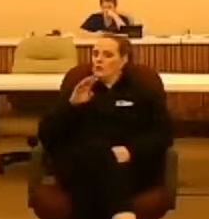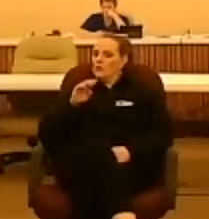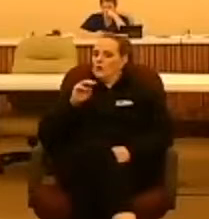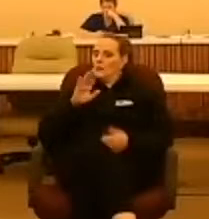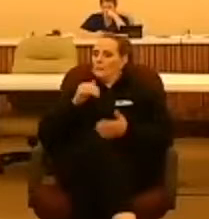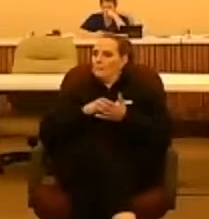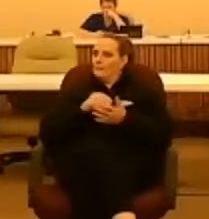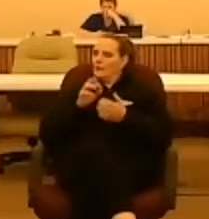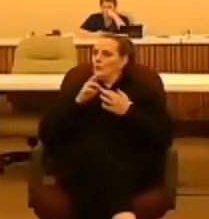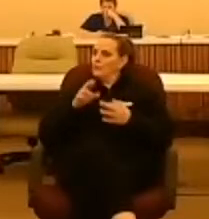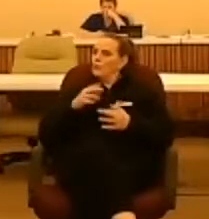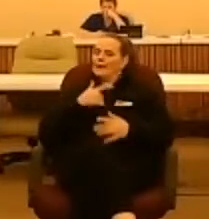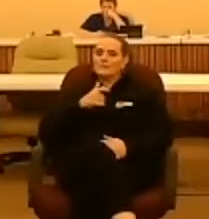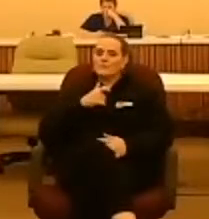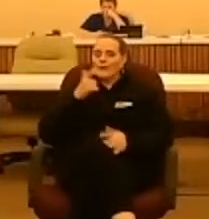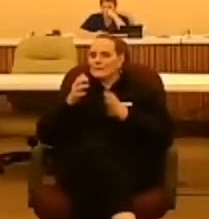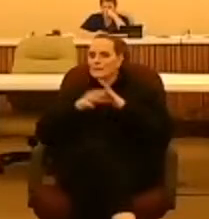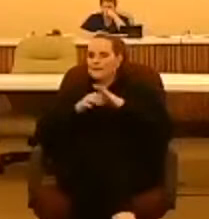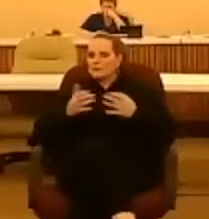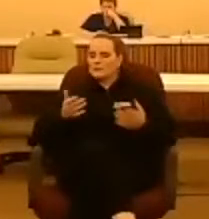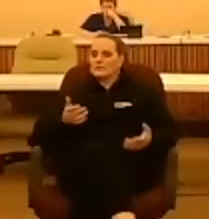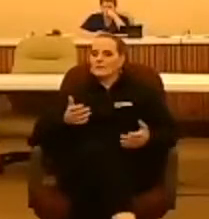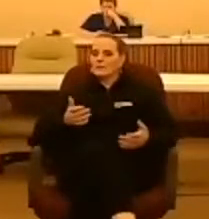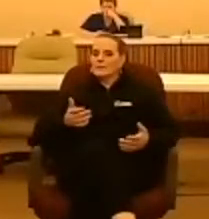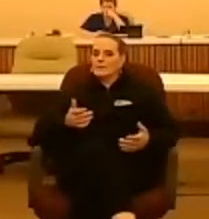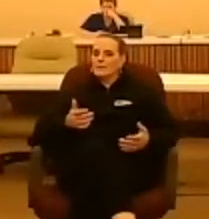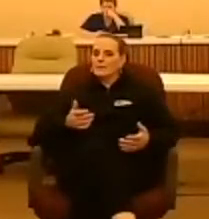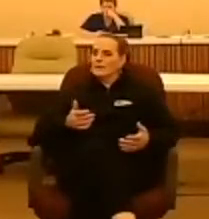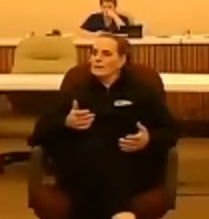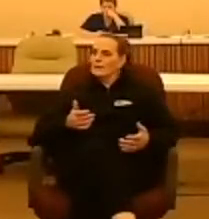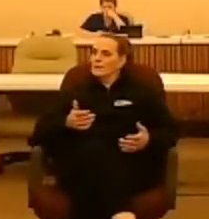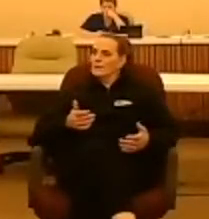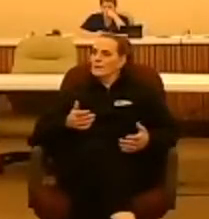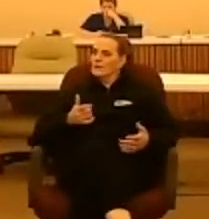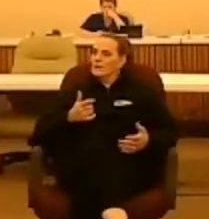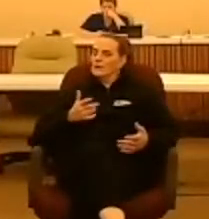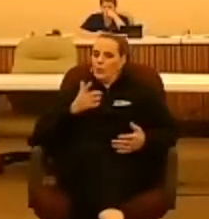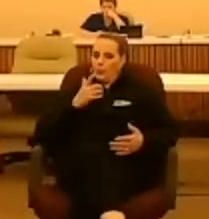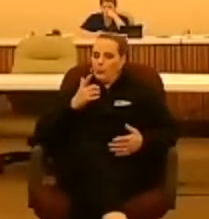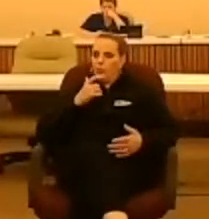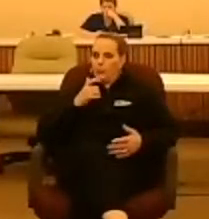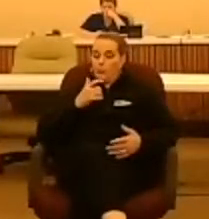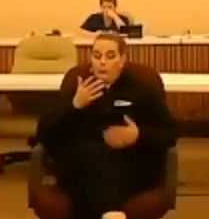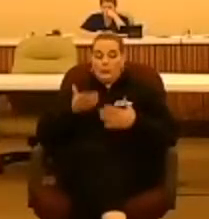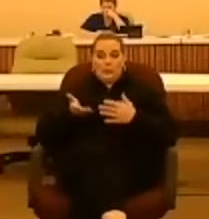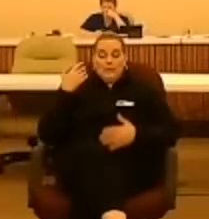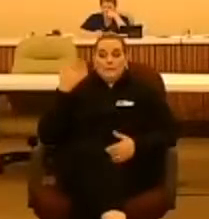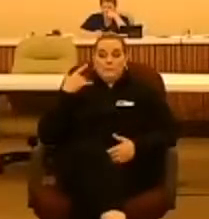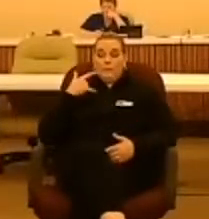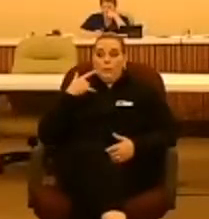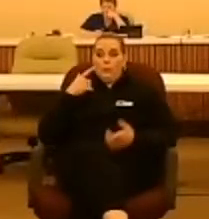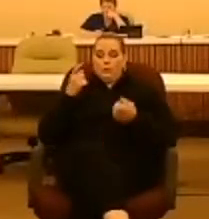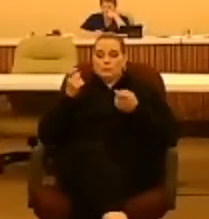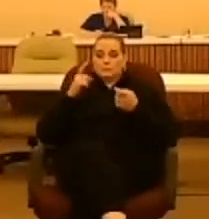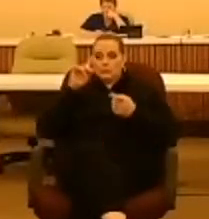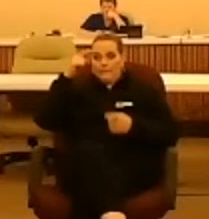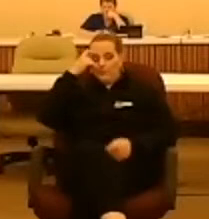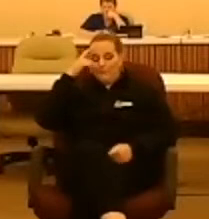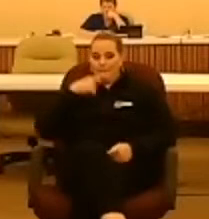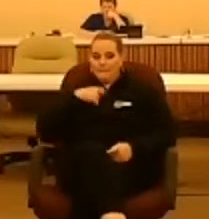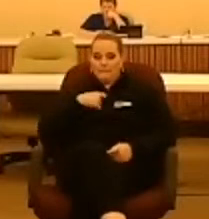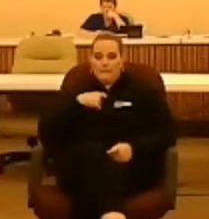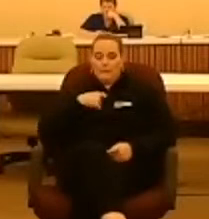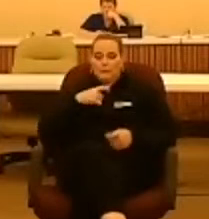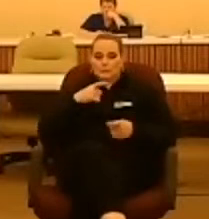I just wanted to say that there were unethical things in past administrations. And I know a few of